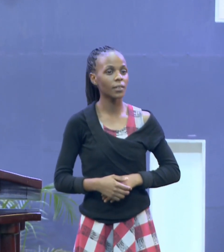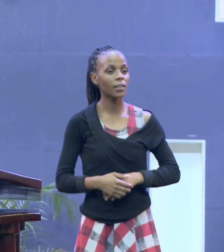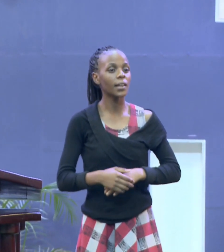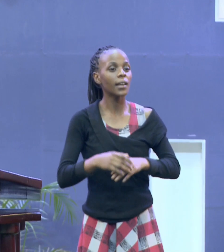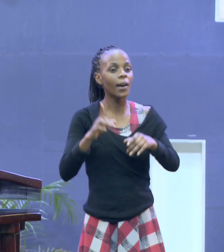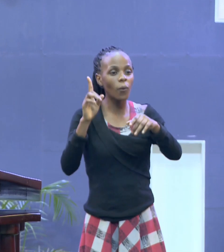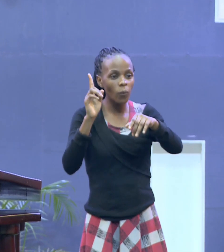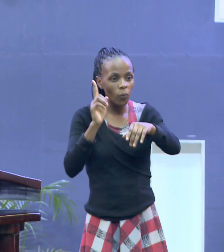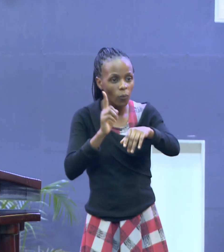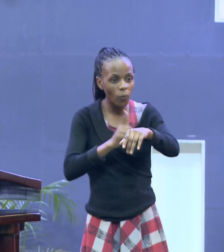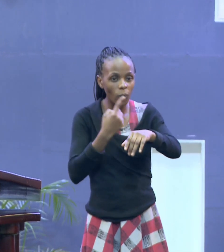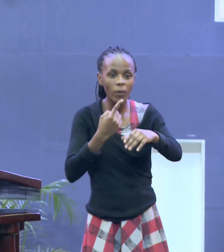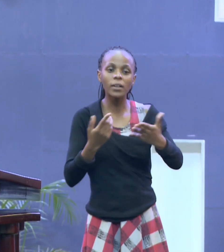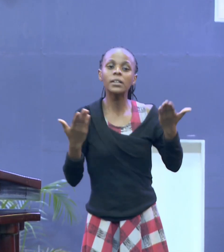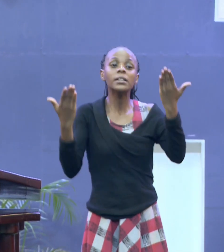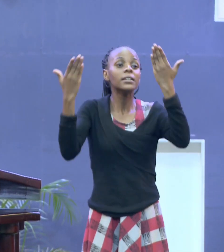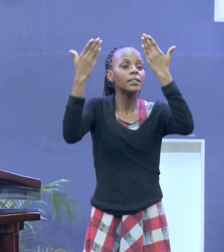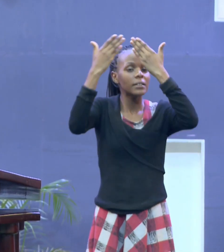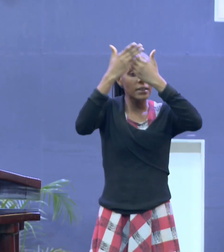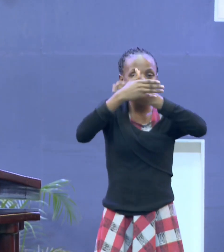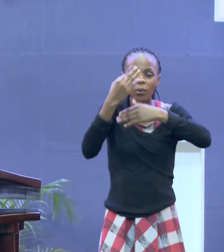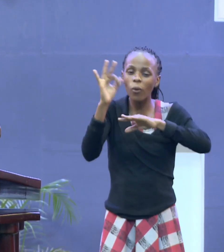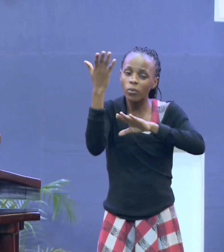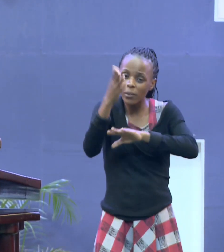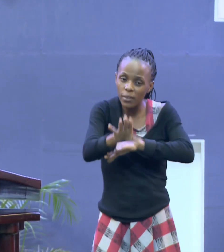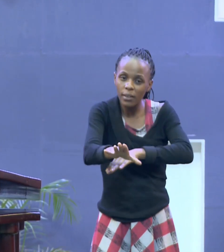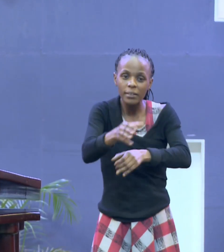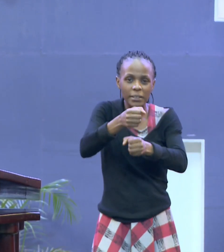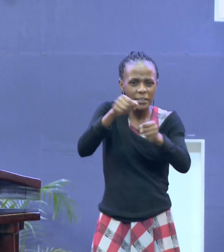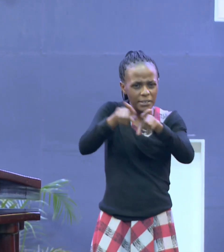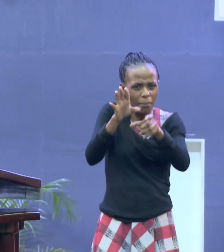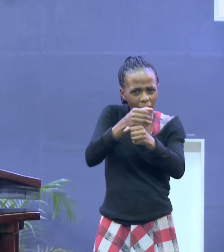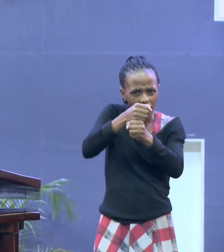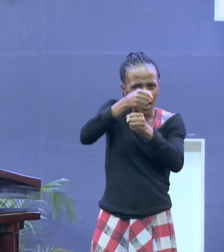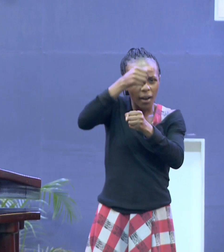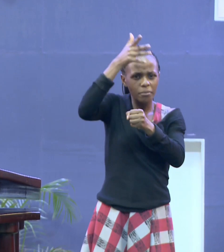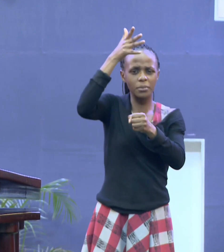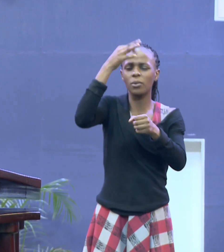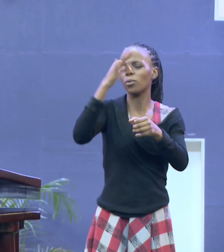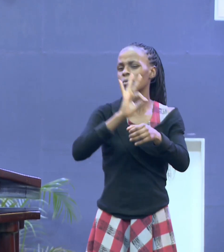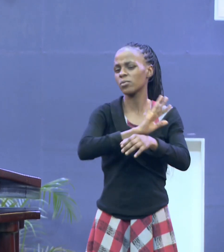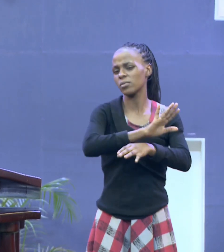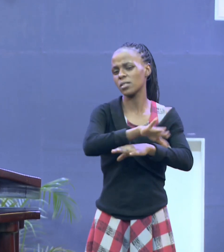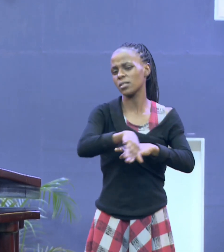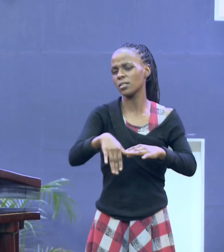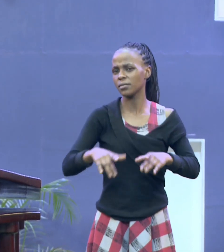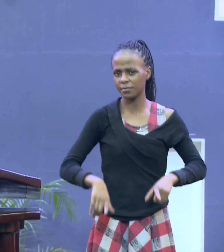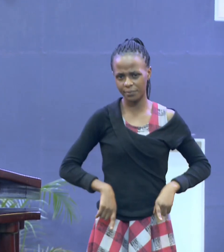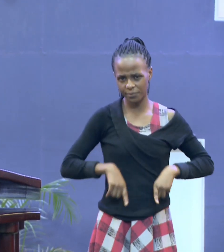Ng'ekisiikirize eky'okufa kibatambulirako ye ambulera. The shadow of death was the umbrella over their lives.